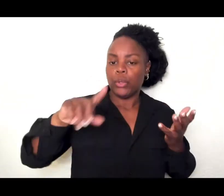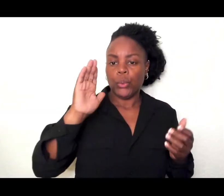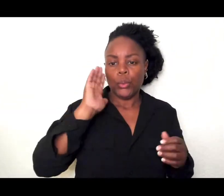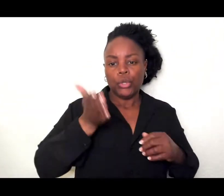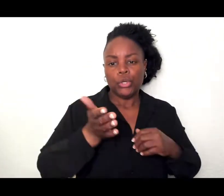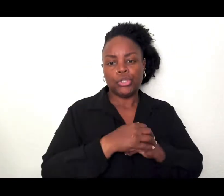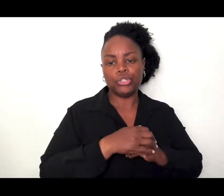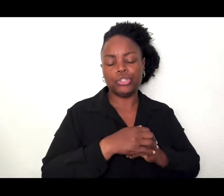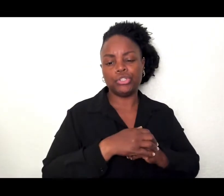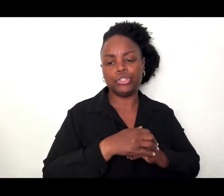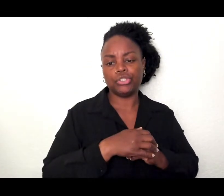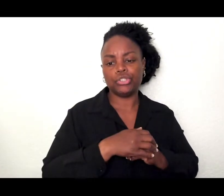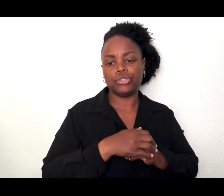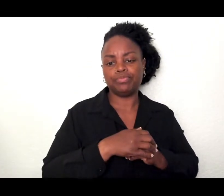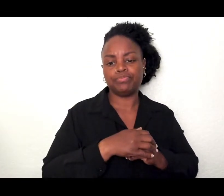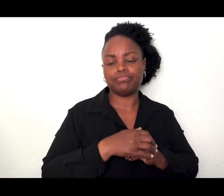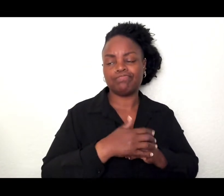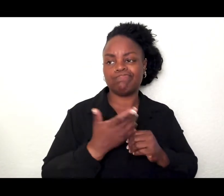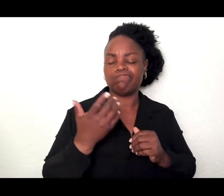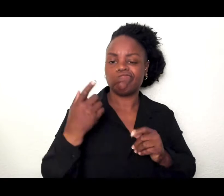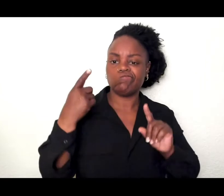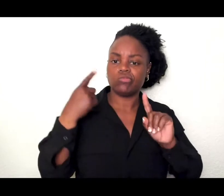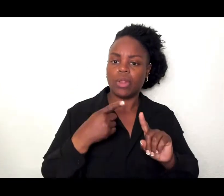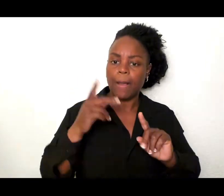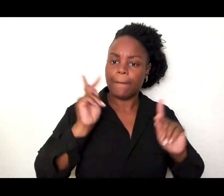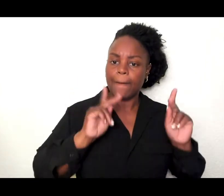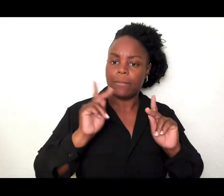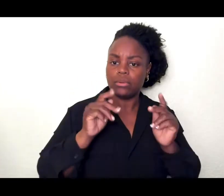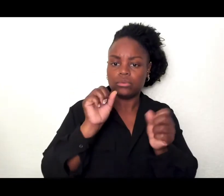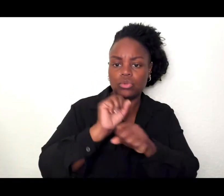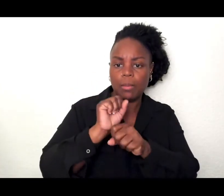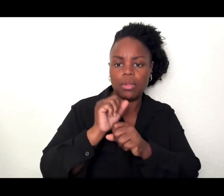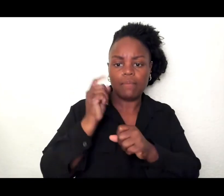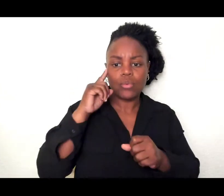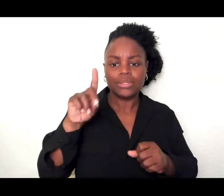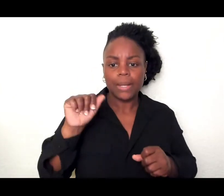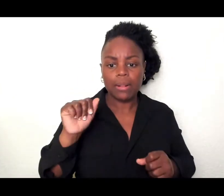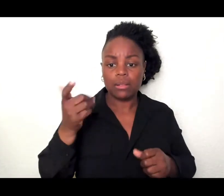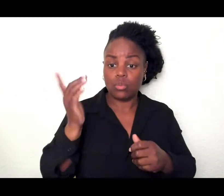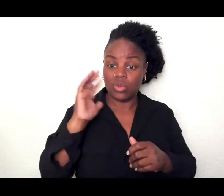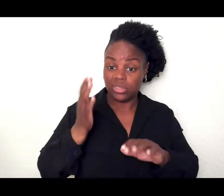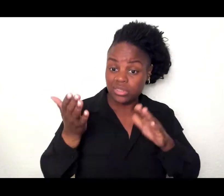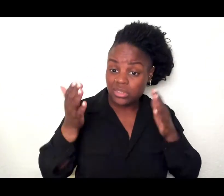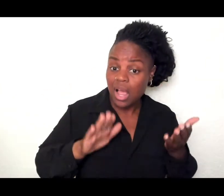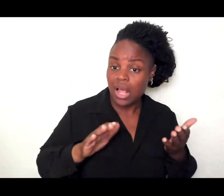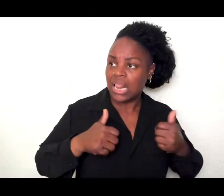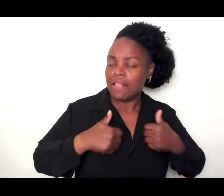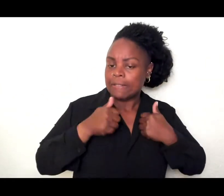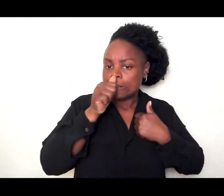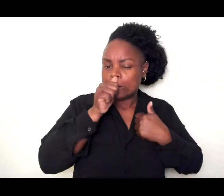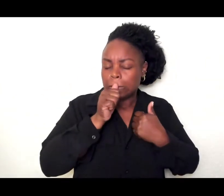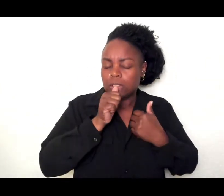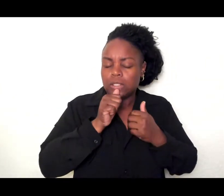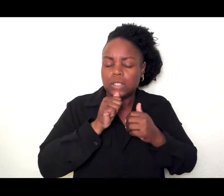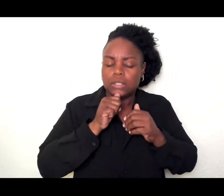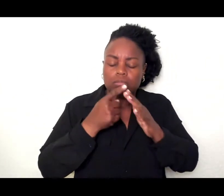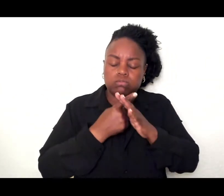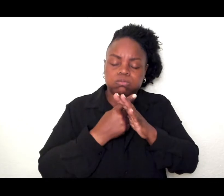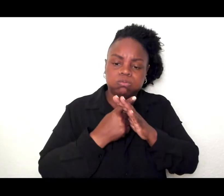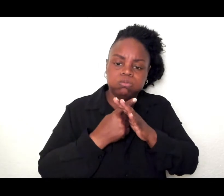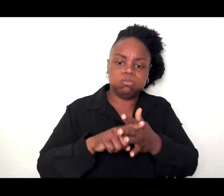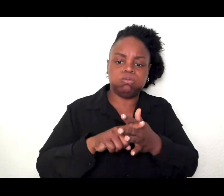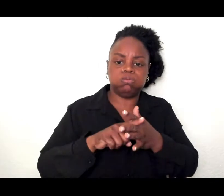them would acquire disabilities. They would die. They would be living in chronic